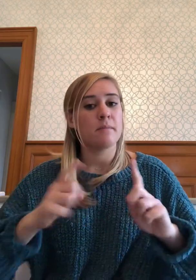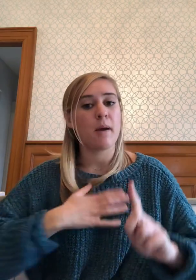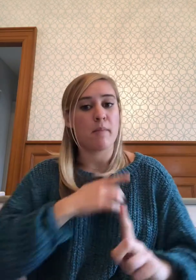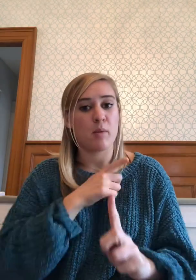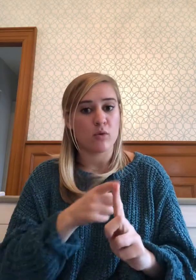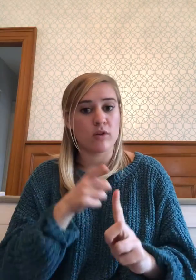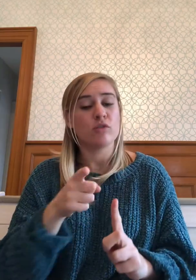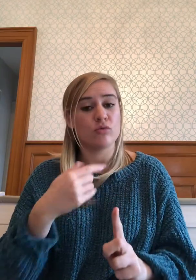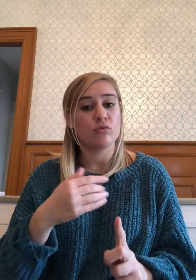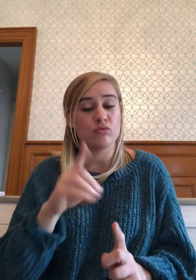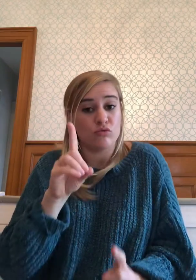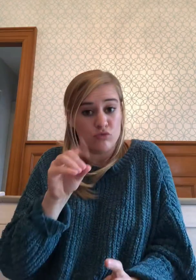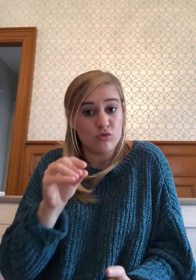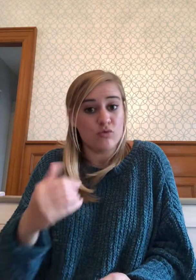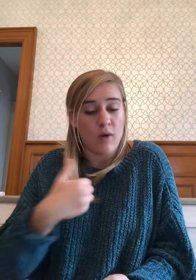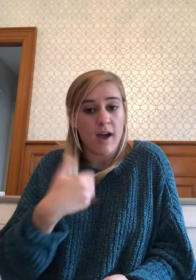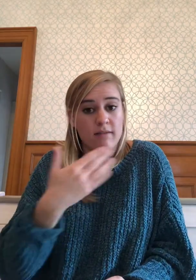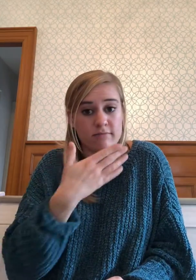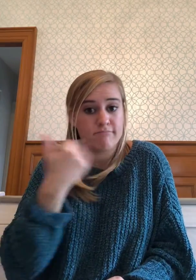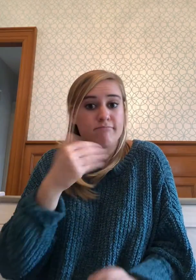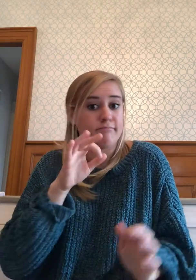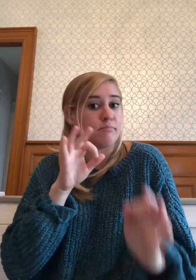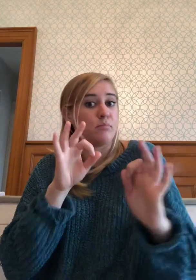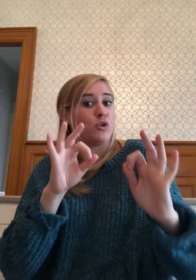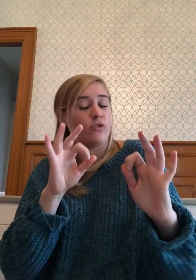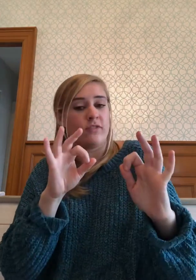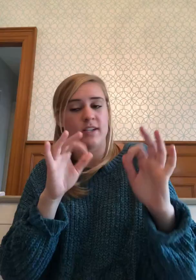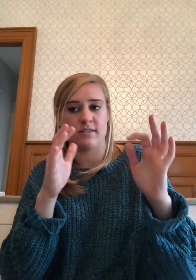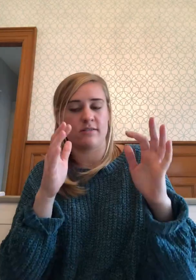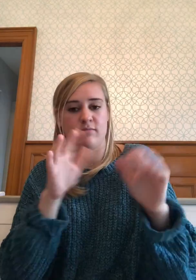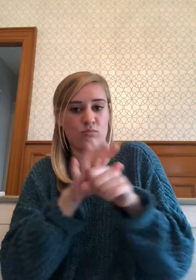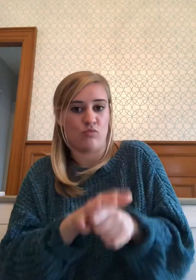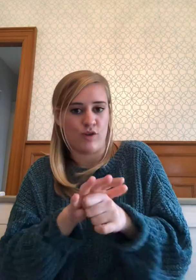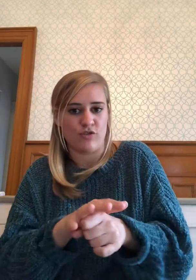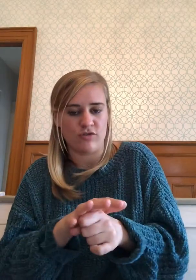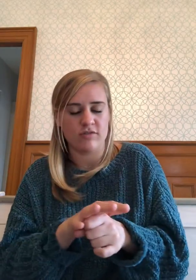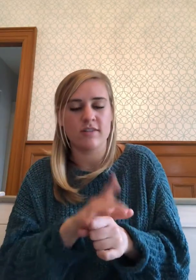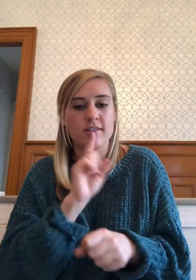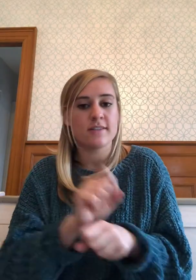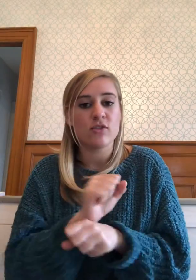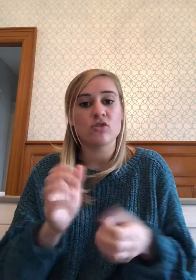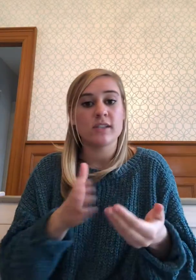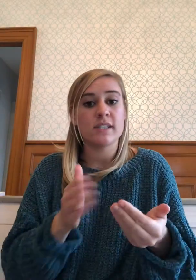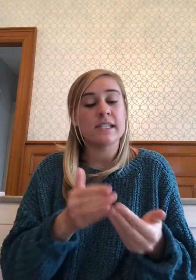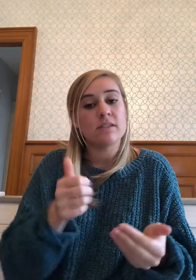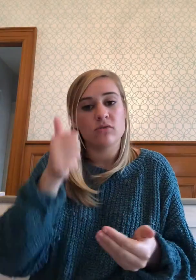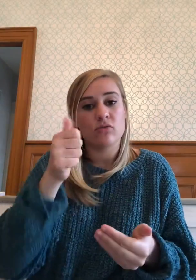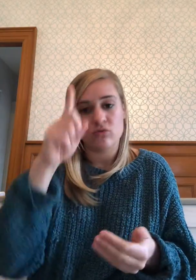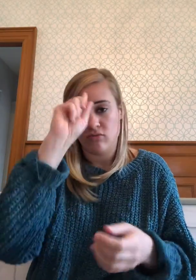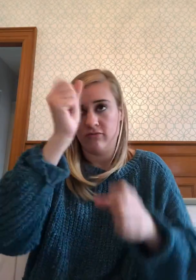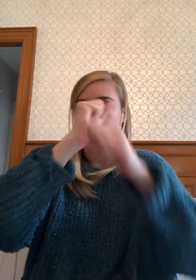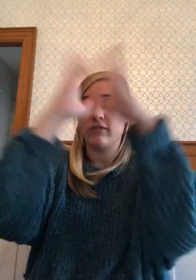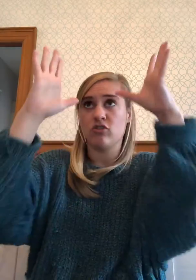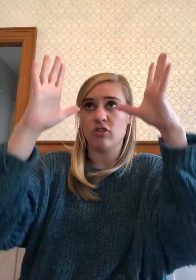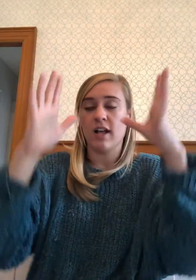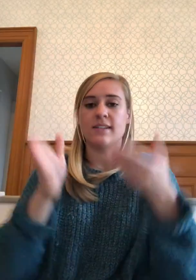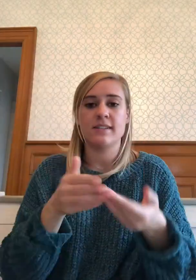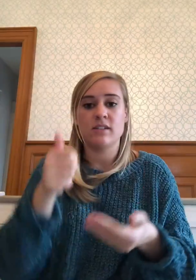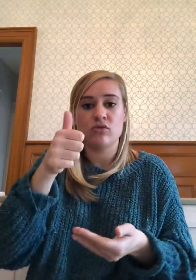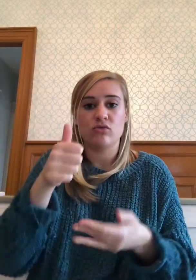pressure. Actually, it's easier to visualize, easier to describe, that if you compress the periodontal